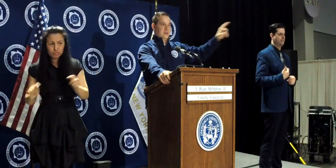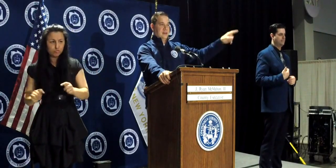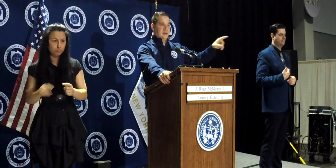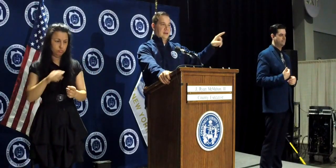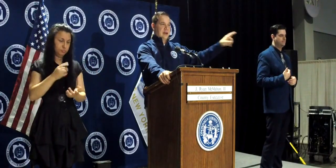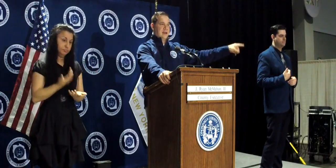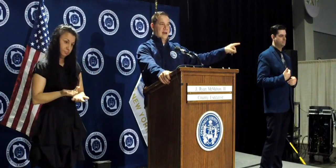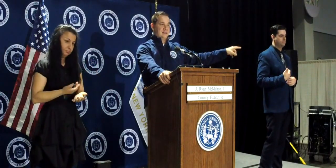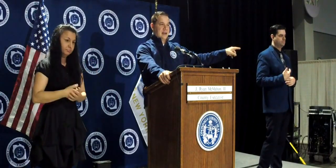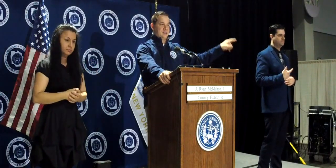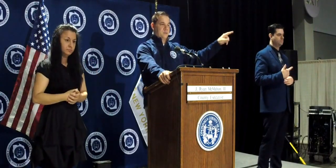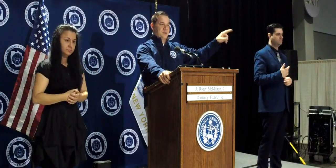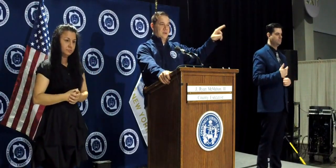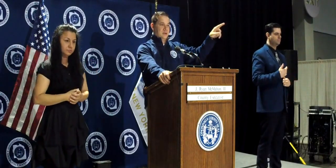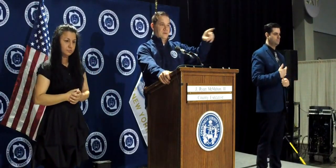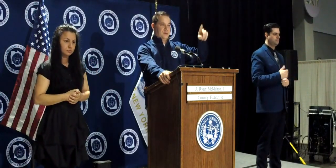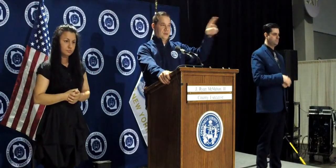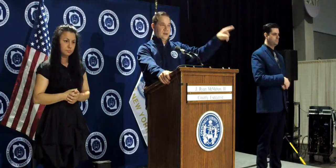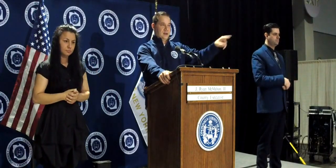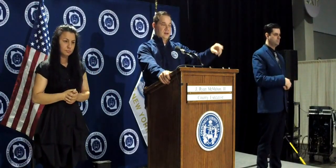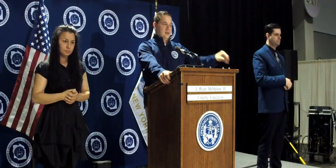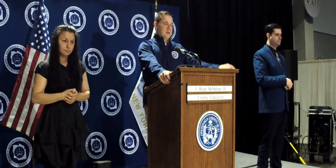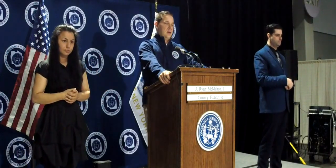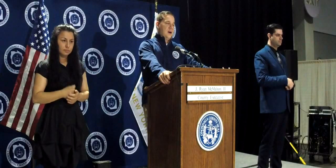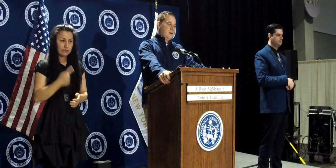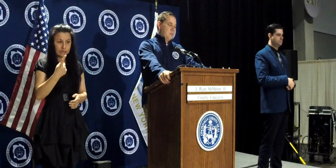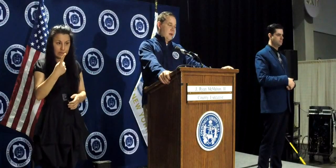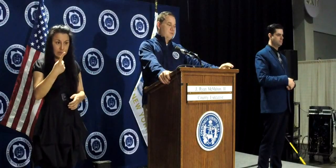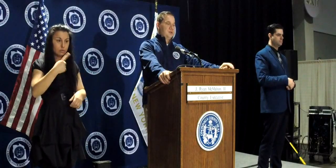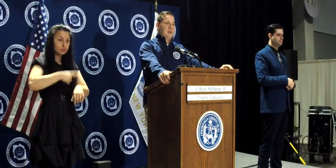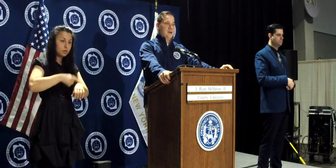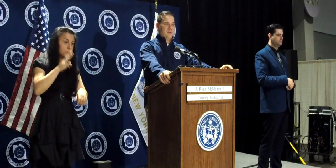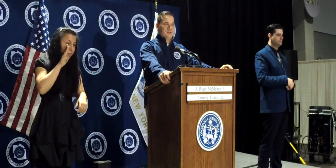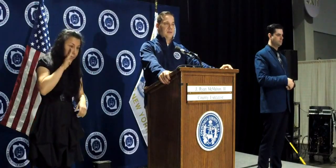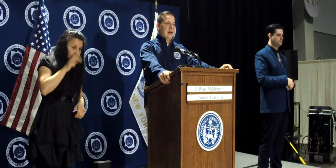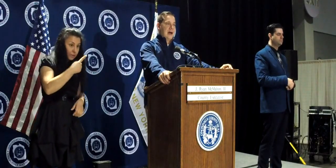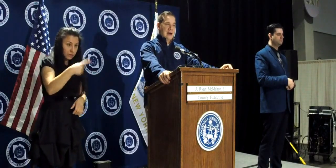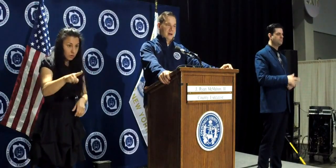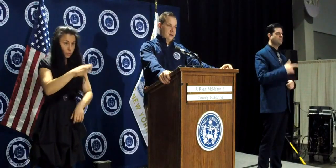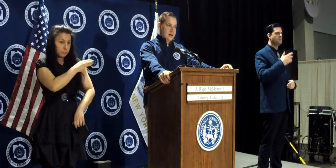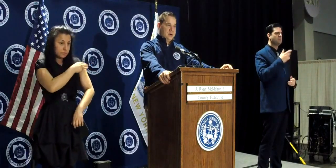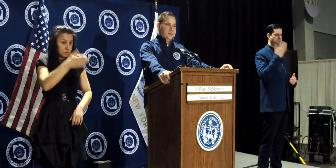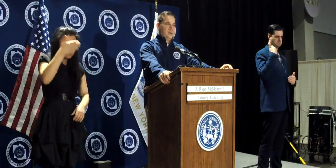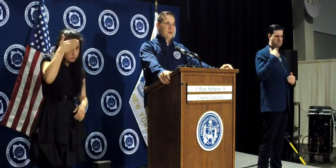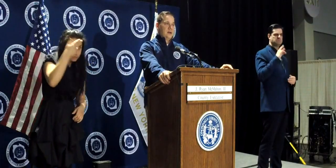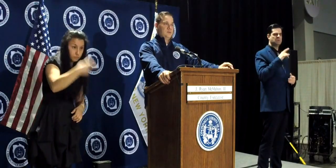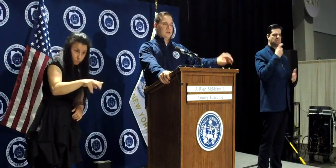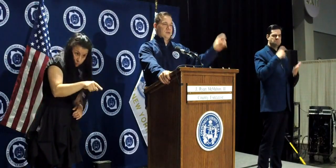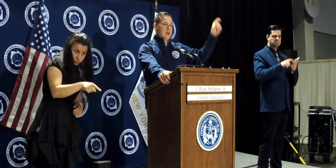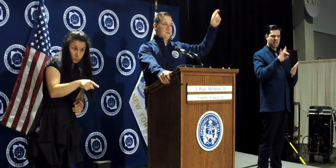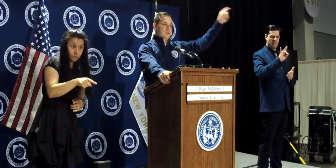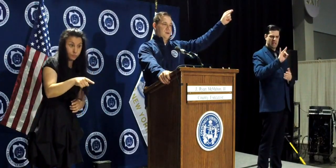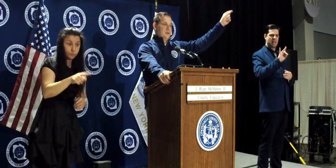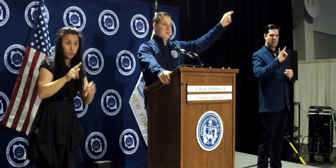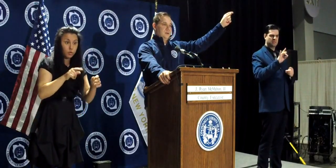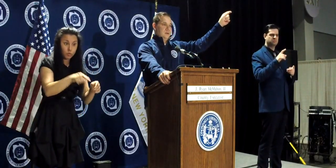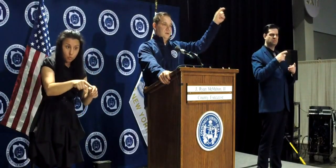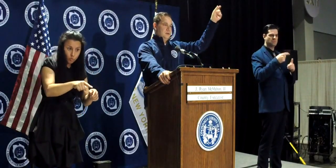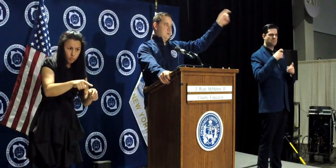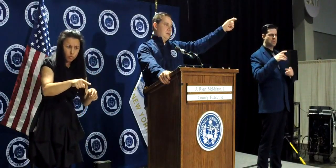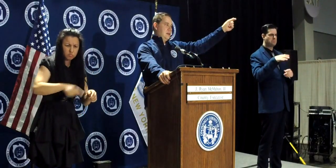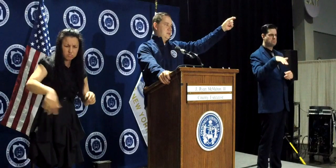were affiliated, not contacts, but affiliated. I'm sure that number is a lot higher now, and I'm sure you have